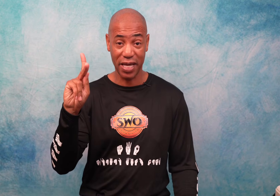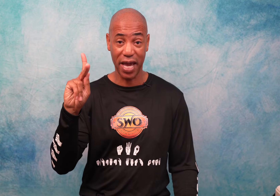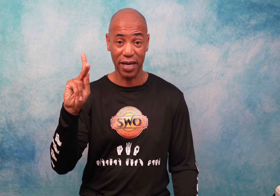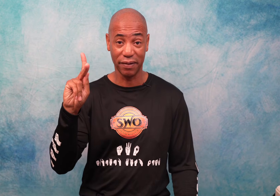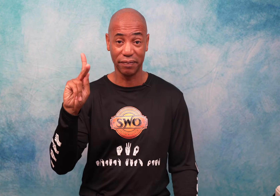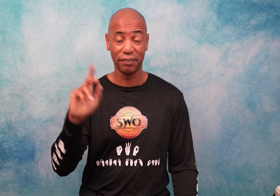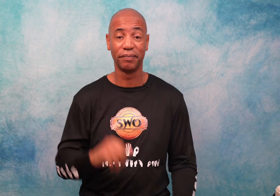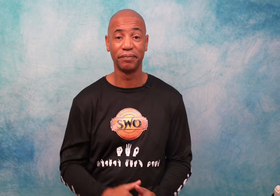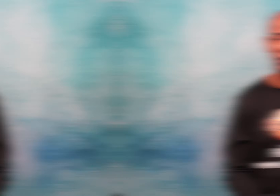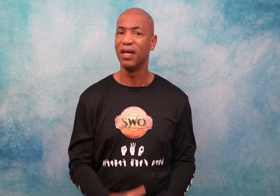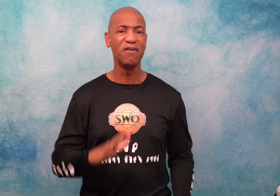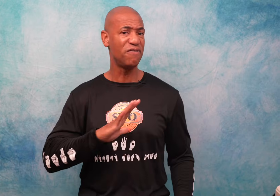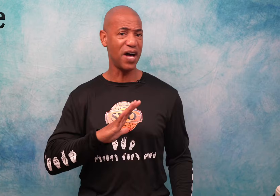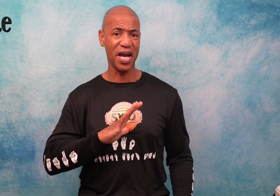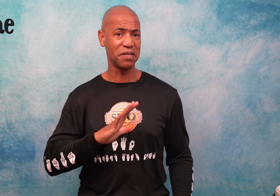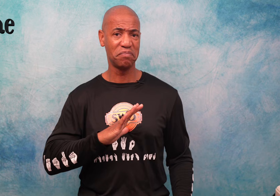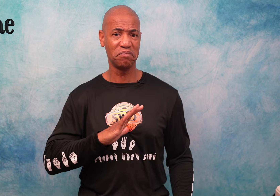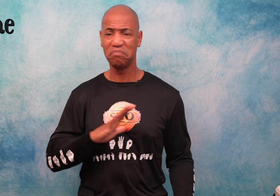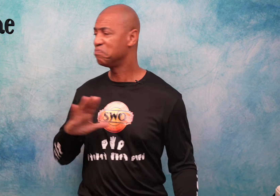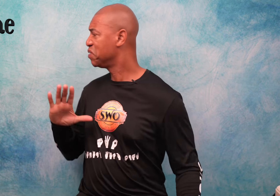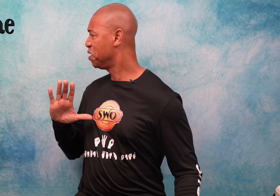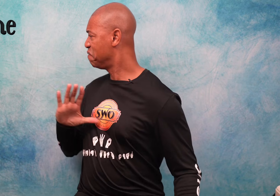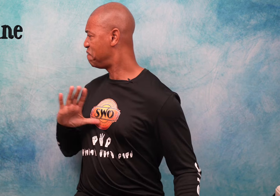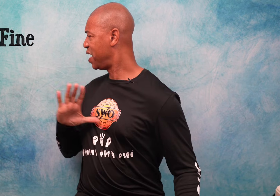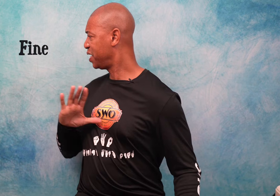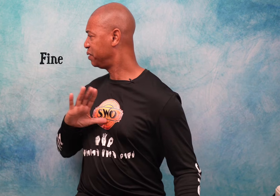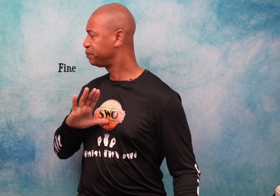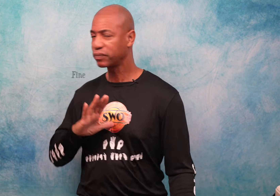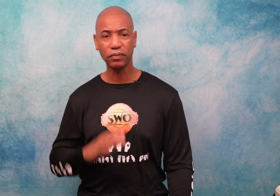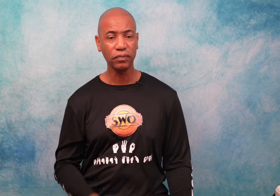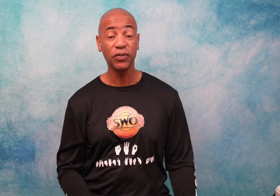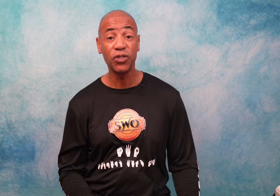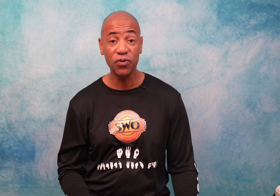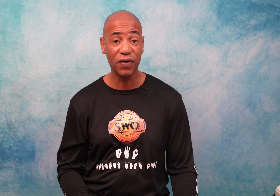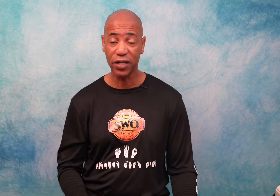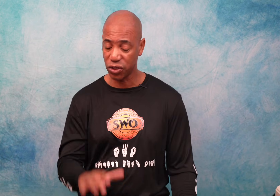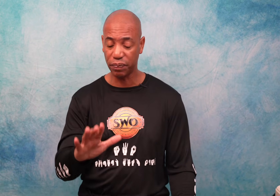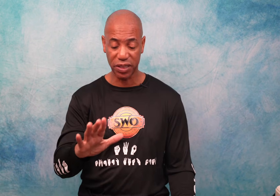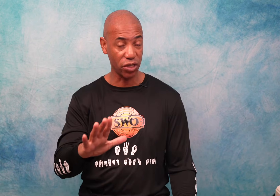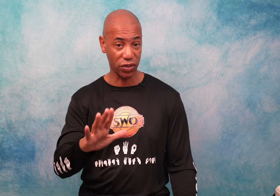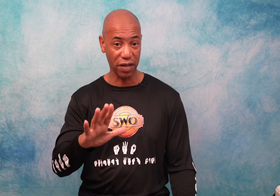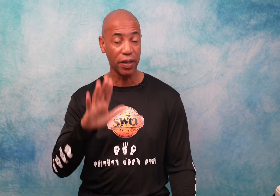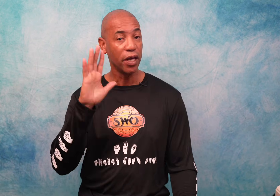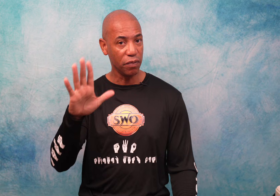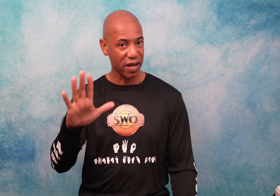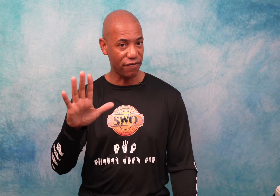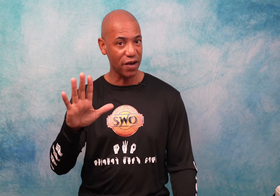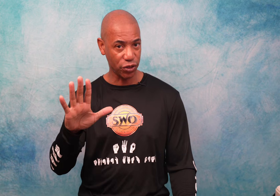K. Fine. Fine. To do fine, you simply take your thumb. You make a 5 with your